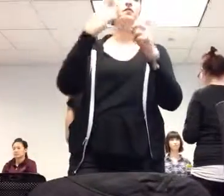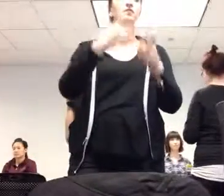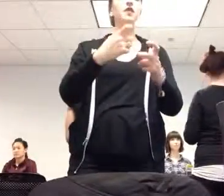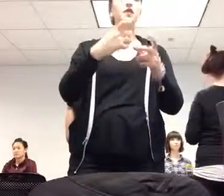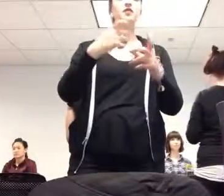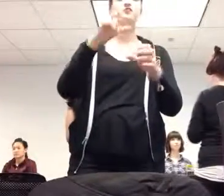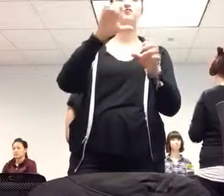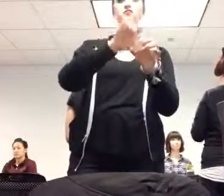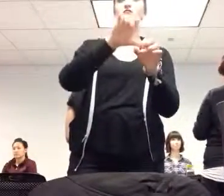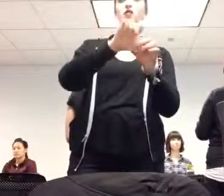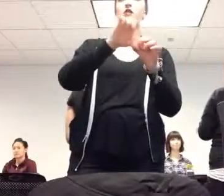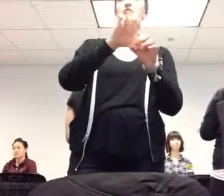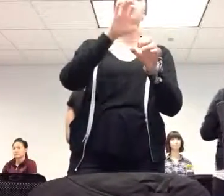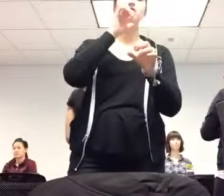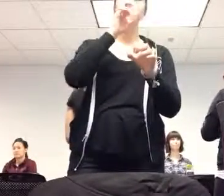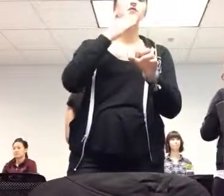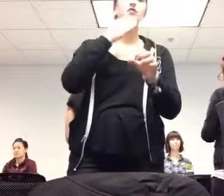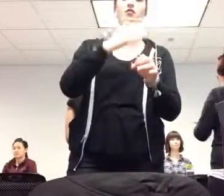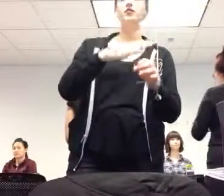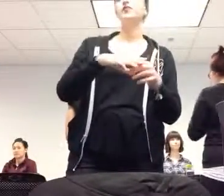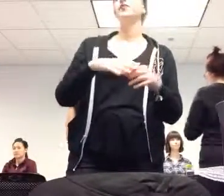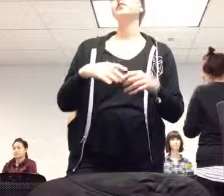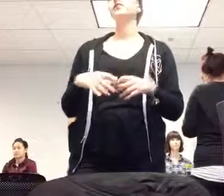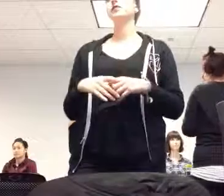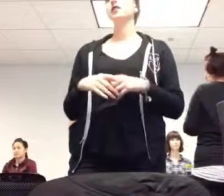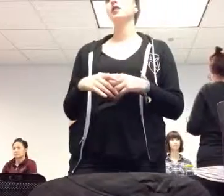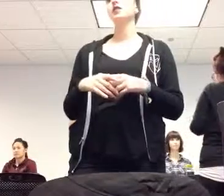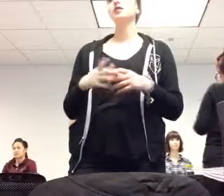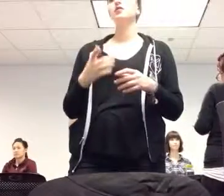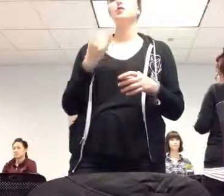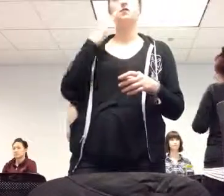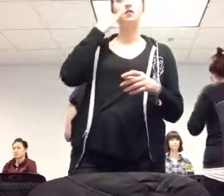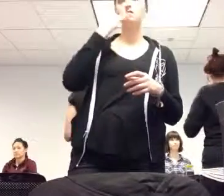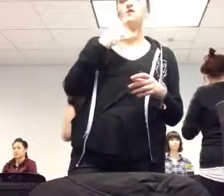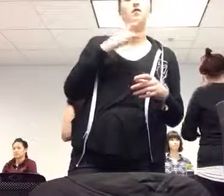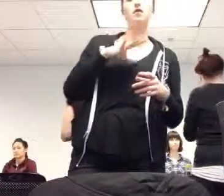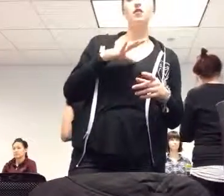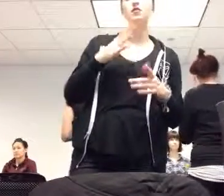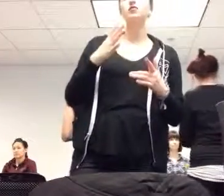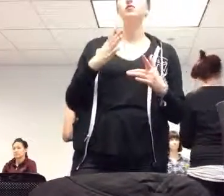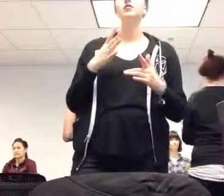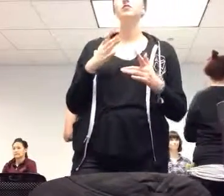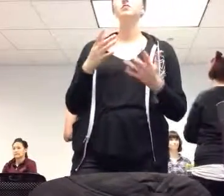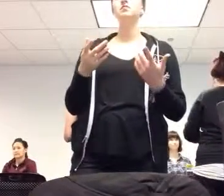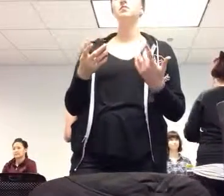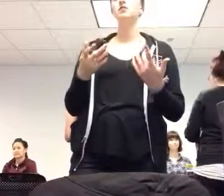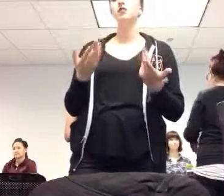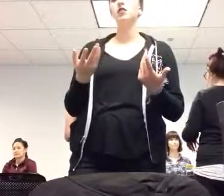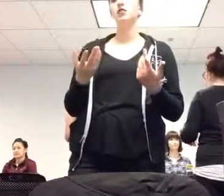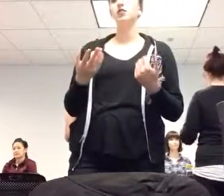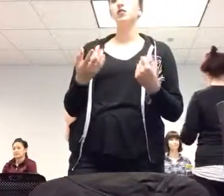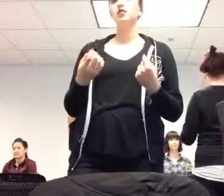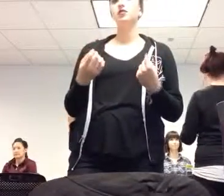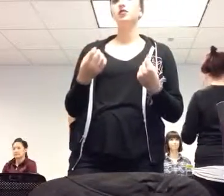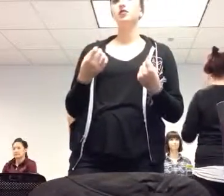But there again, you don't like it, try and rebel from us. So that relationship between Eastern Germany and Eastern Europe and the Soviet Union is